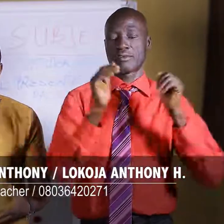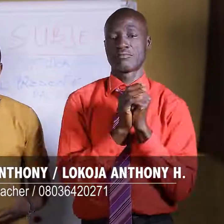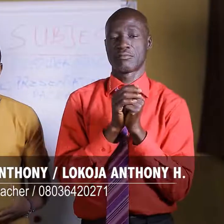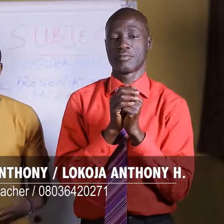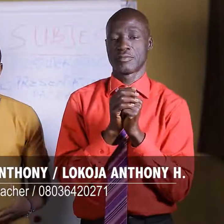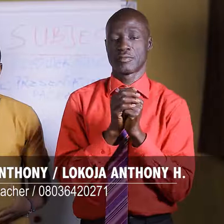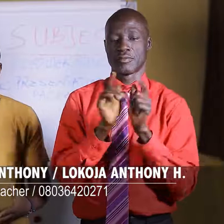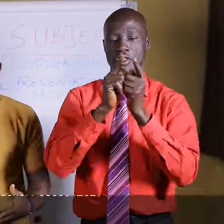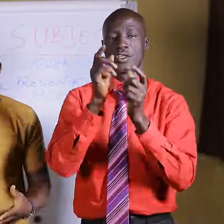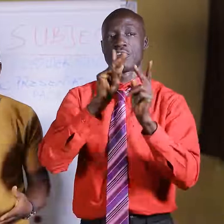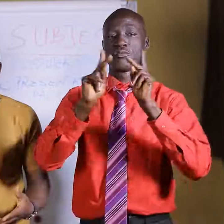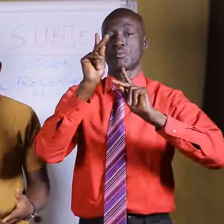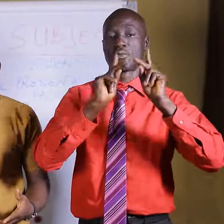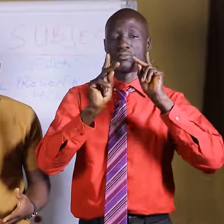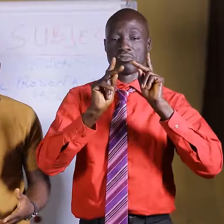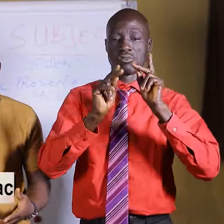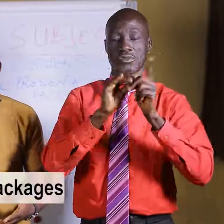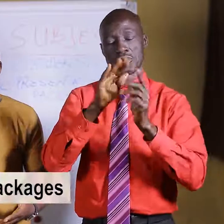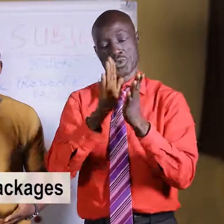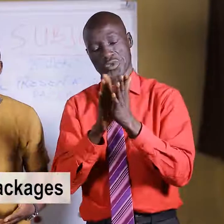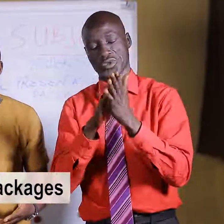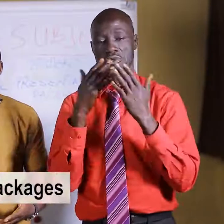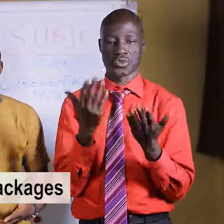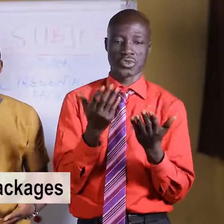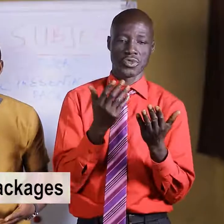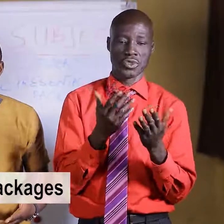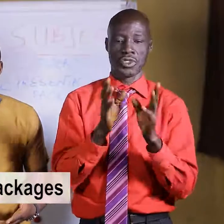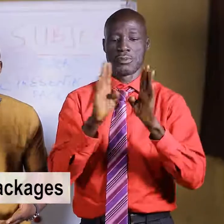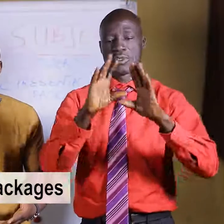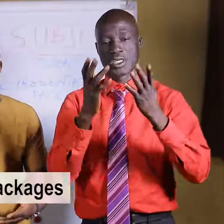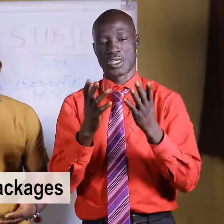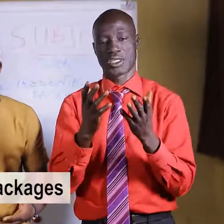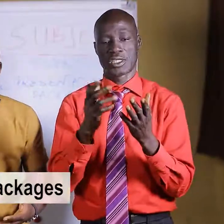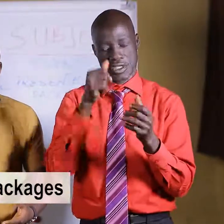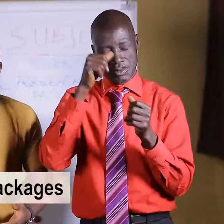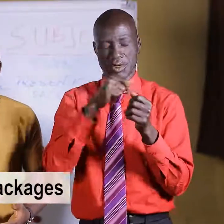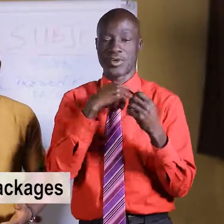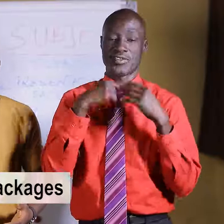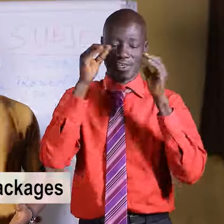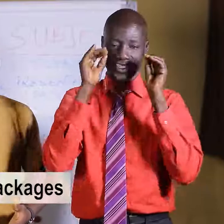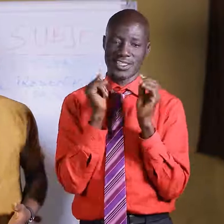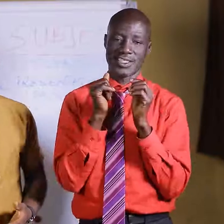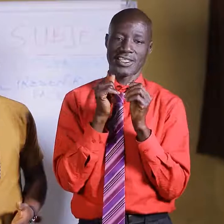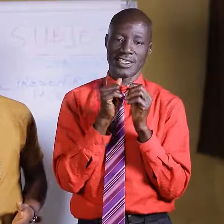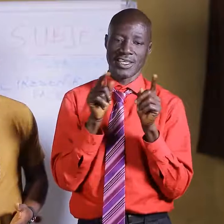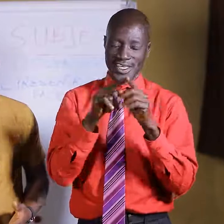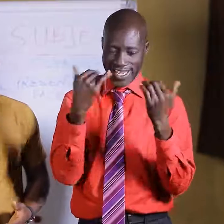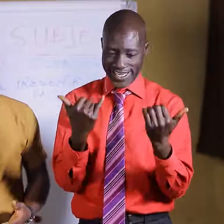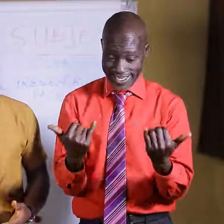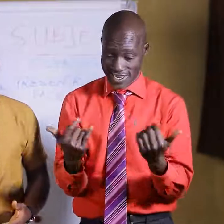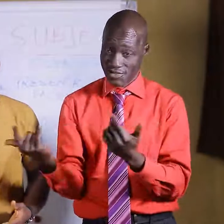gathering, or when you go to school, you have who you call a teacher. I'm also one, and I'm presently teaching